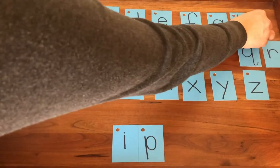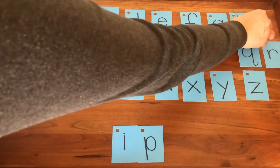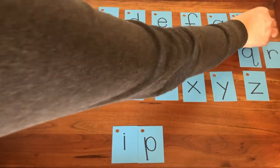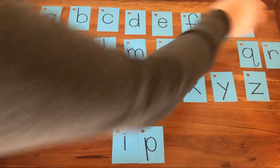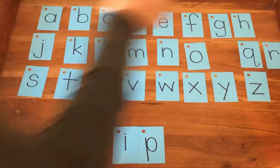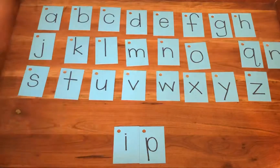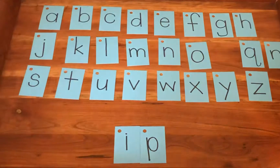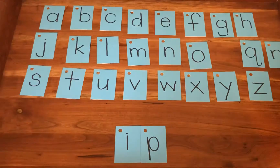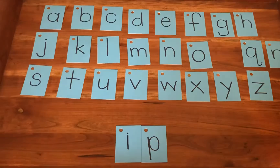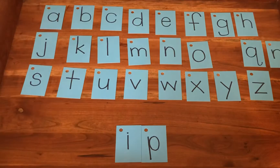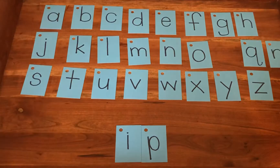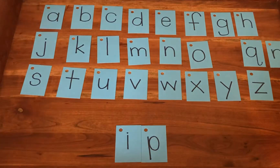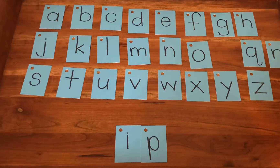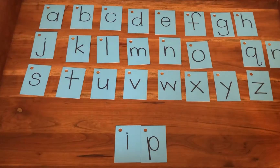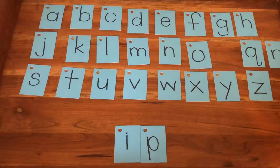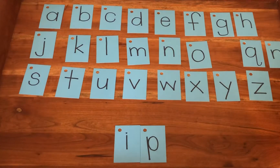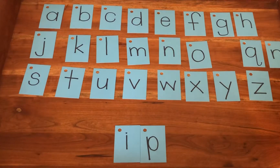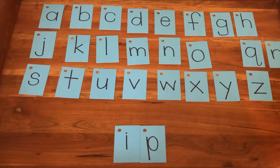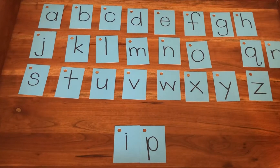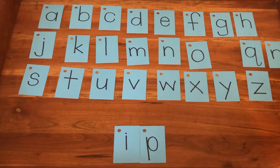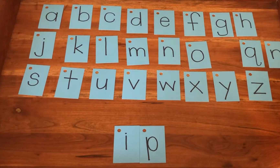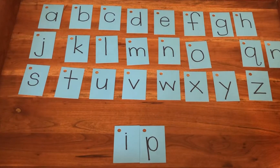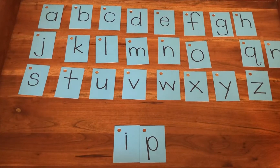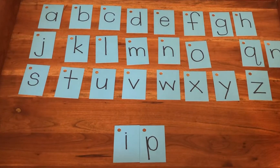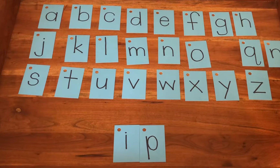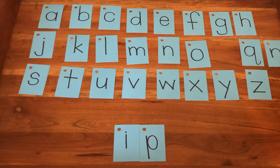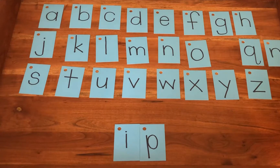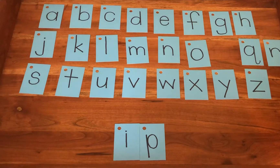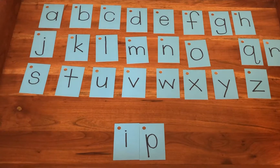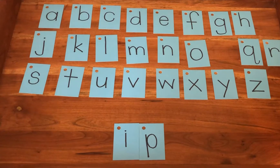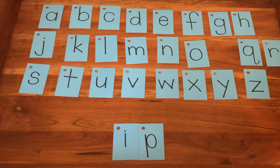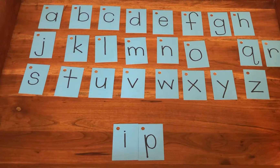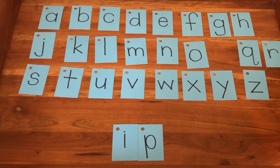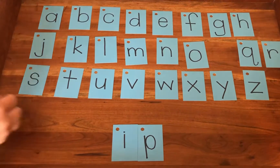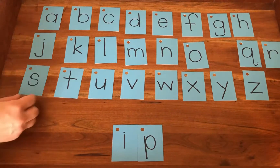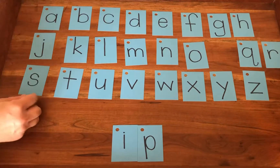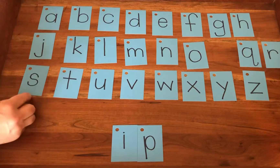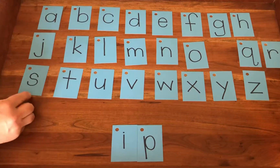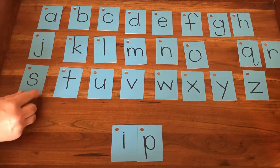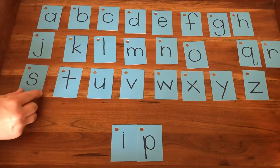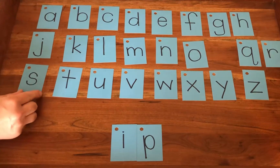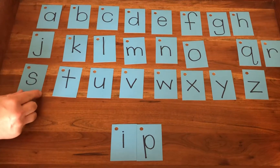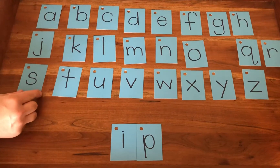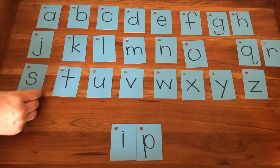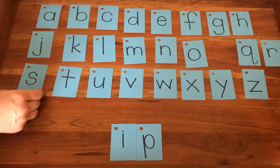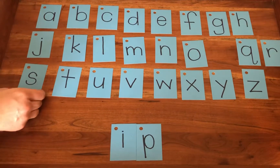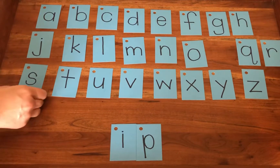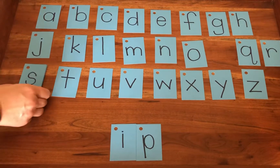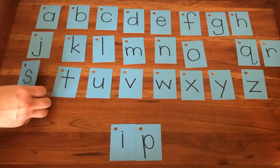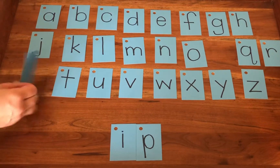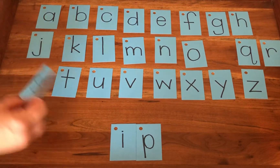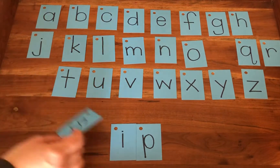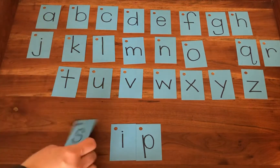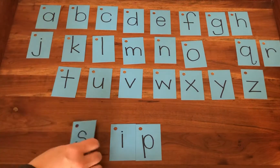And let's build another rhyming word. Let's turn hip into this word. Find your S.